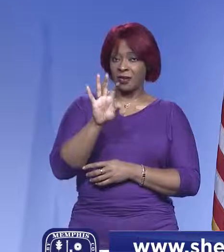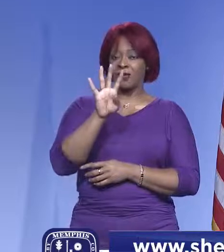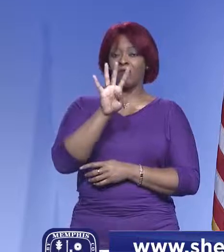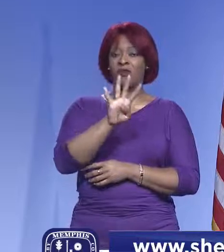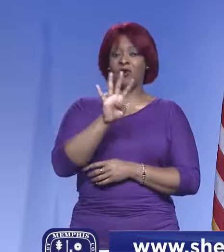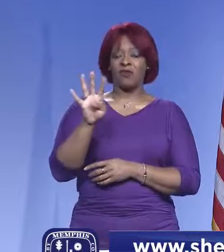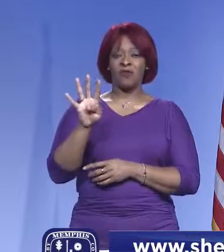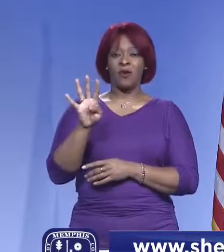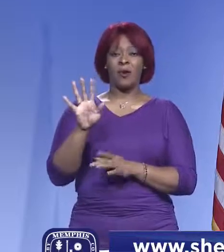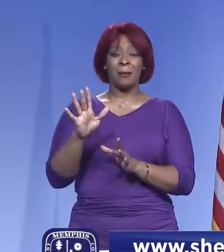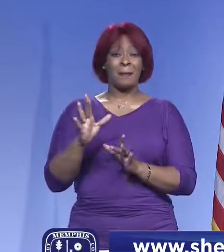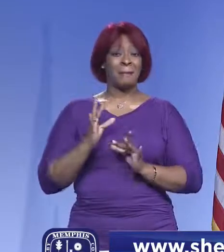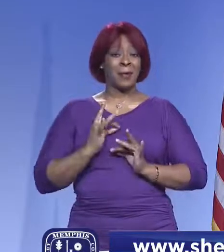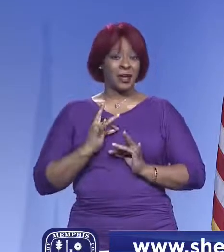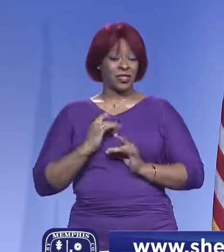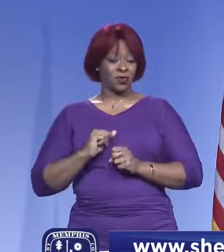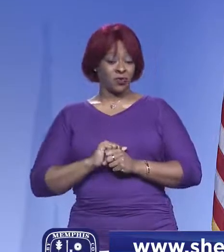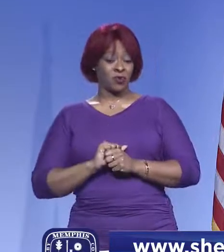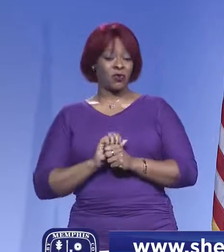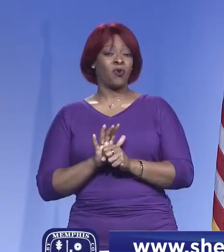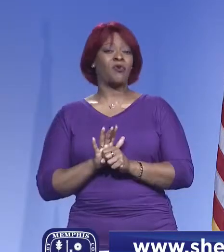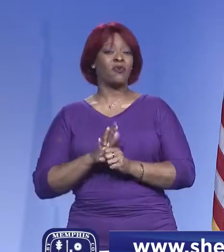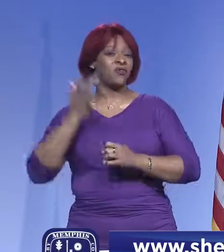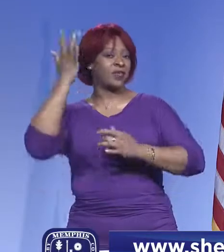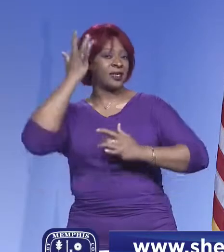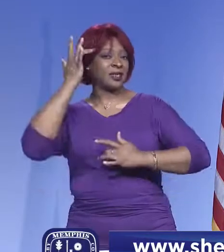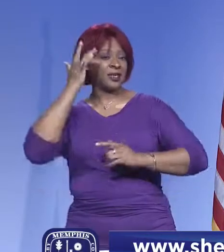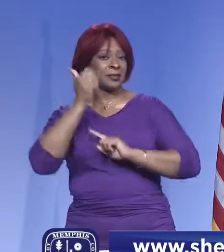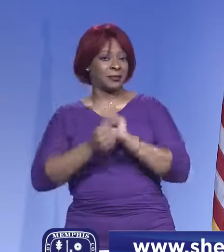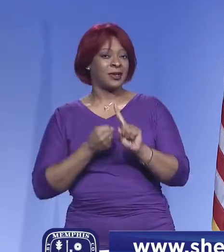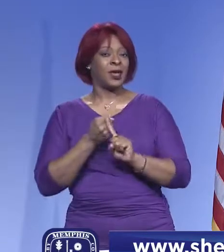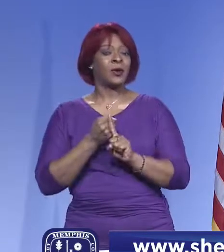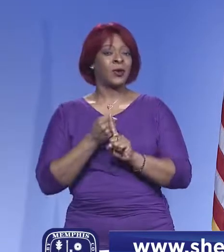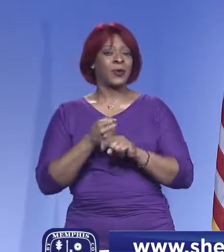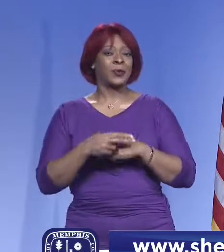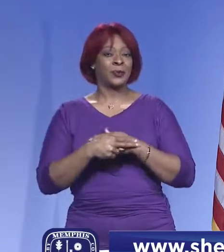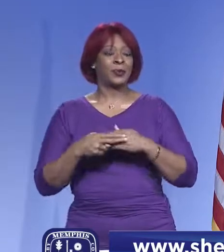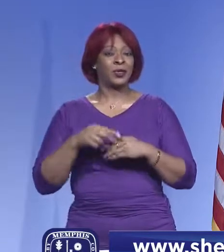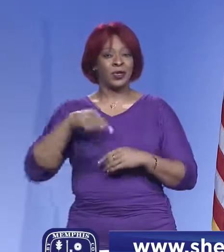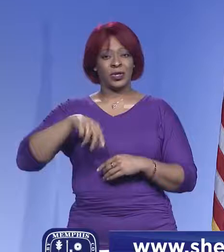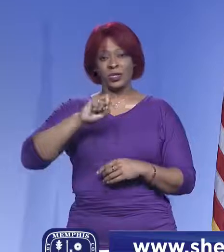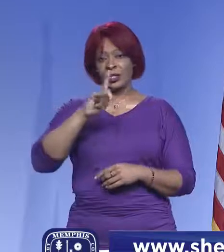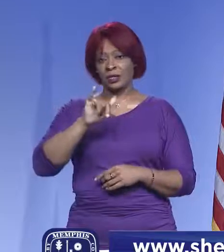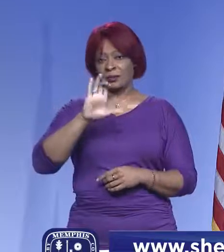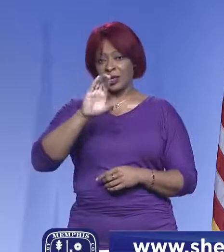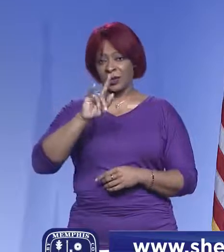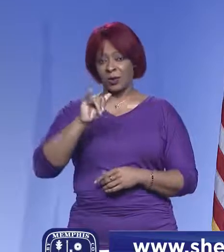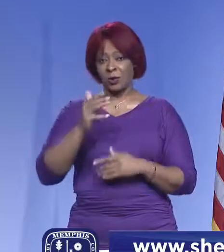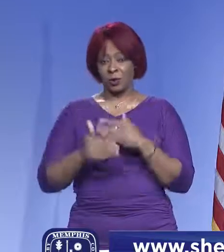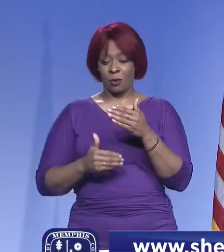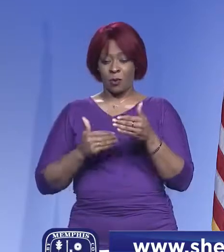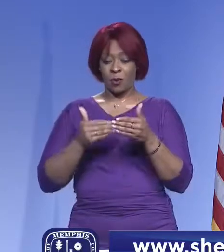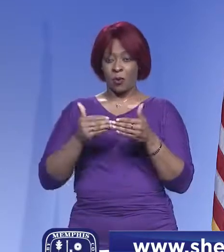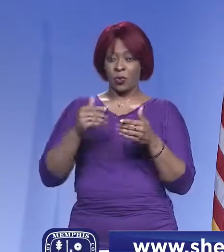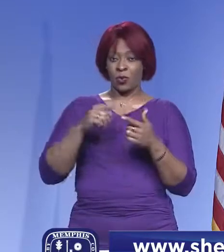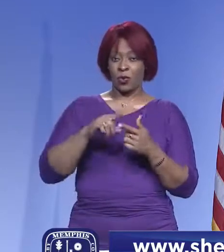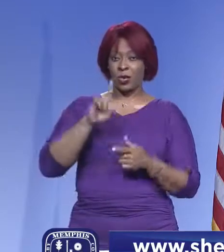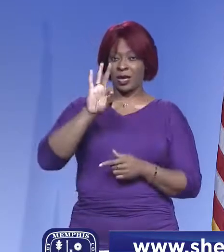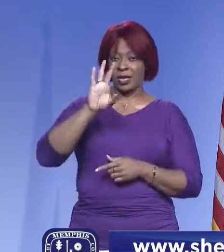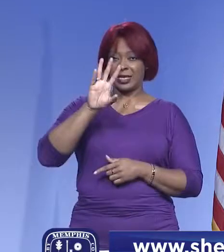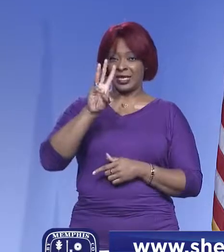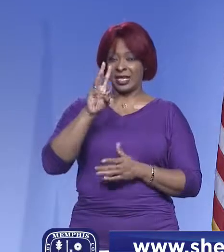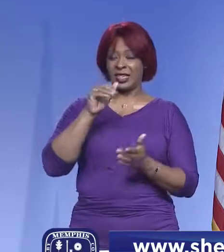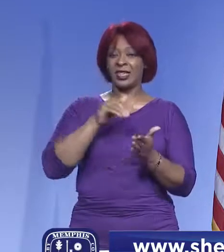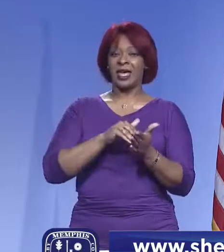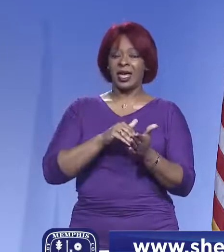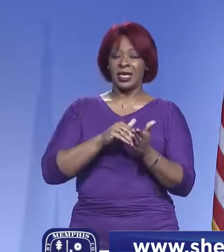95,944 cases of COVID-19 disease diagnosed in Shelby County so far, so we'll go over 96,000